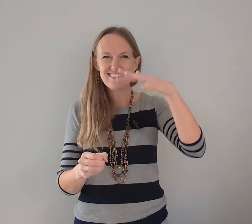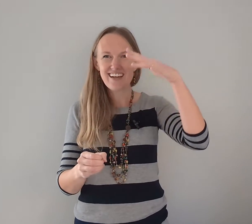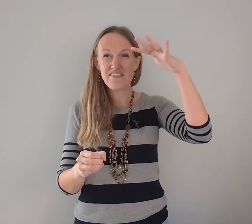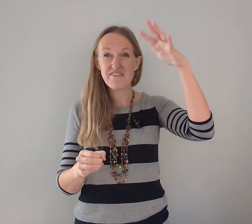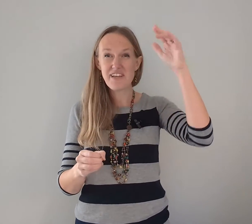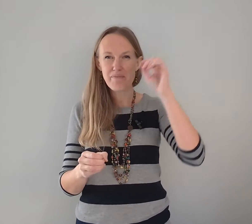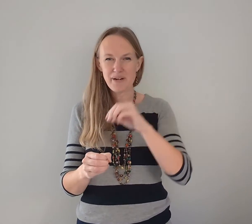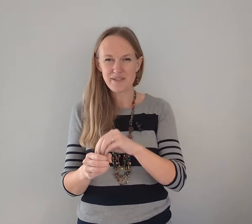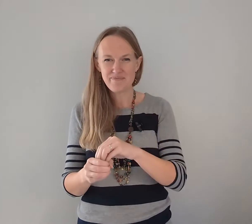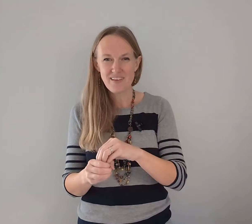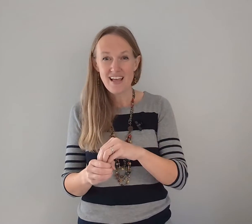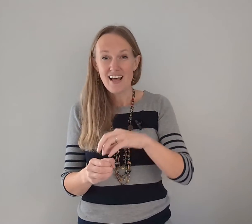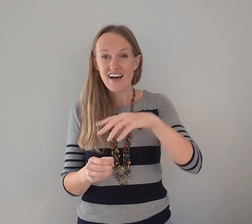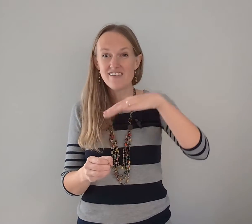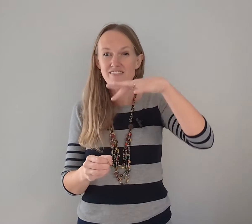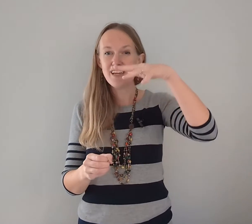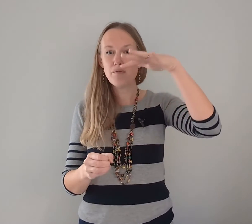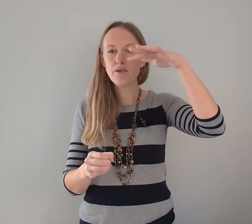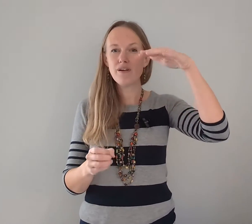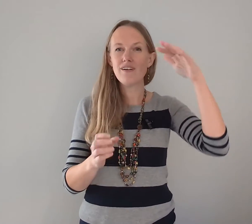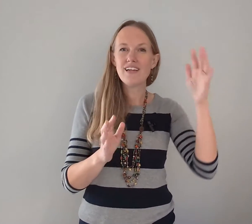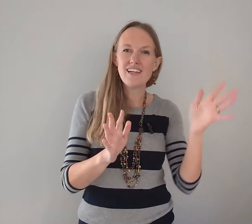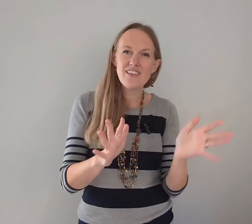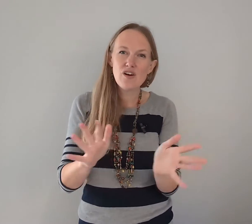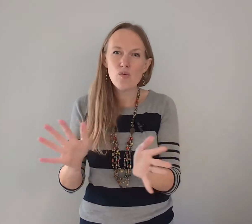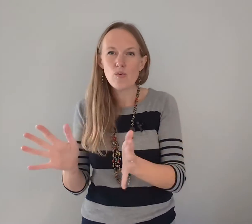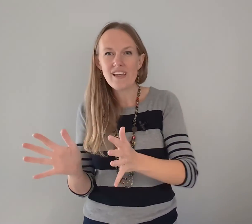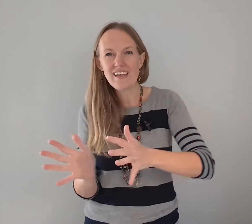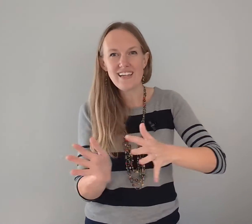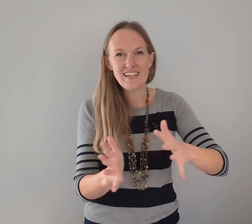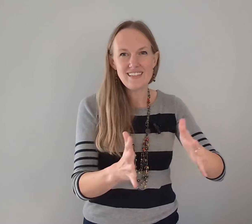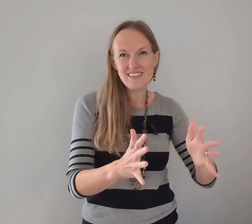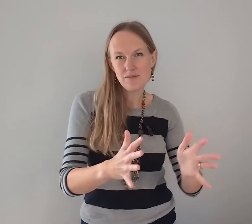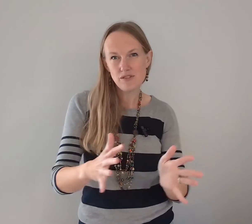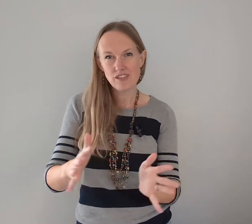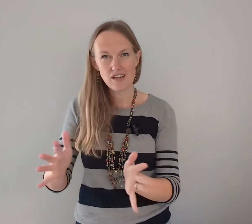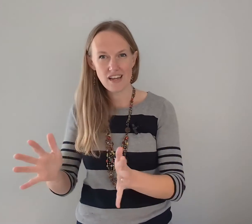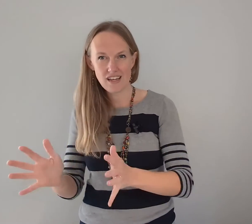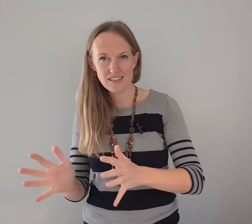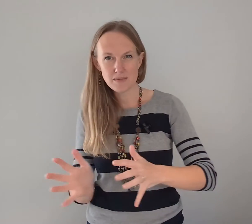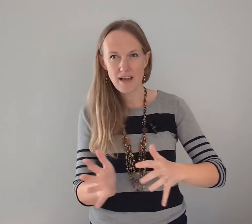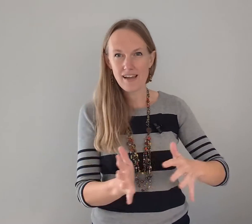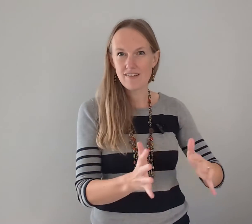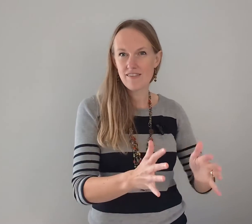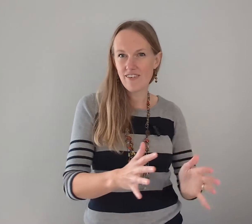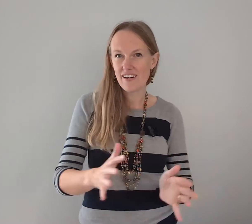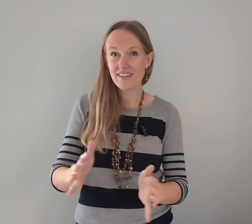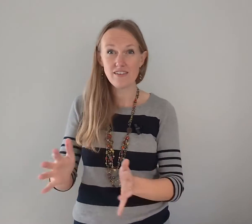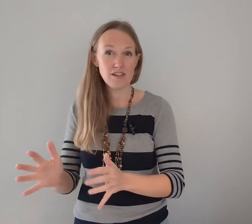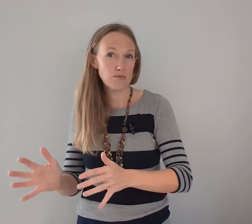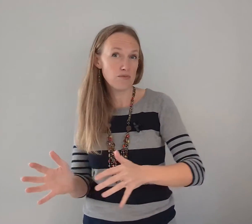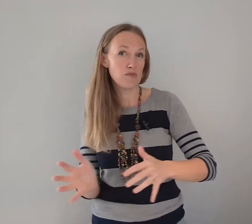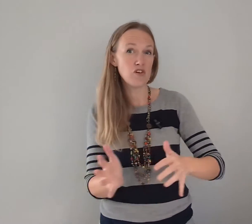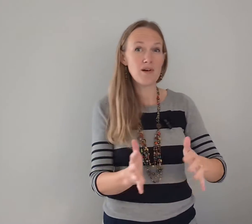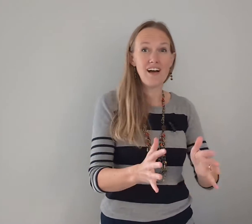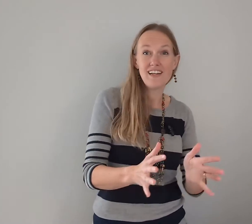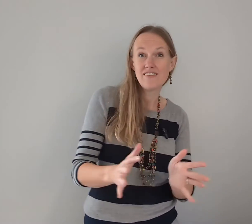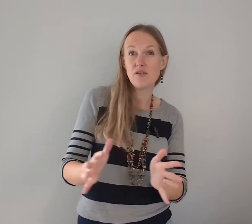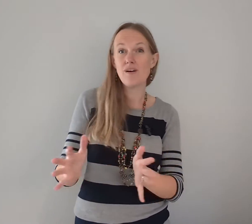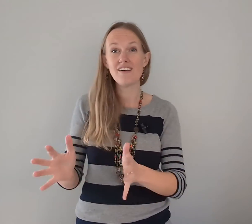A vapor. A vapor in the wind. Move your hands back and forth. You can move your body if you want,